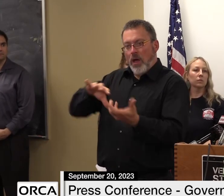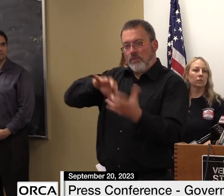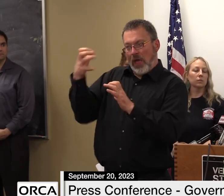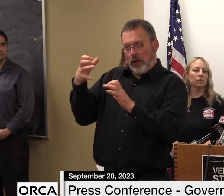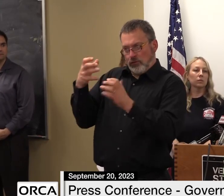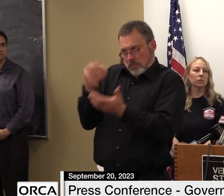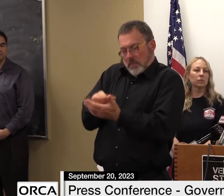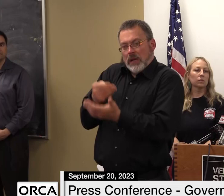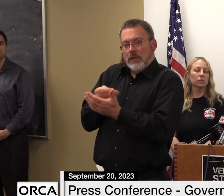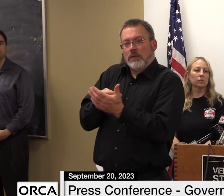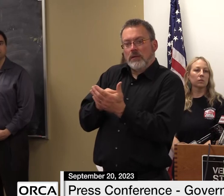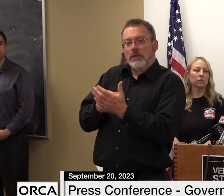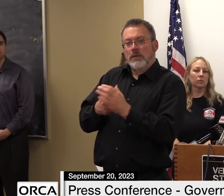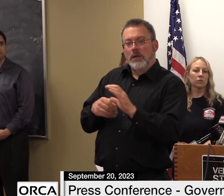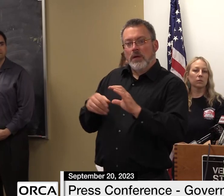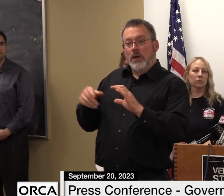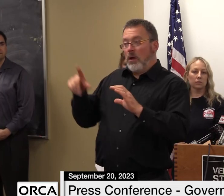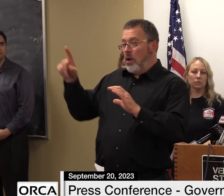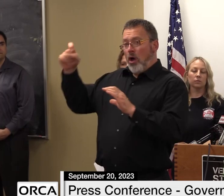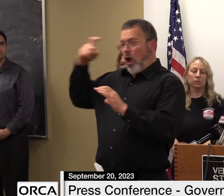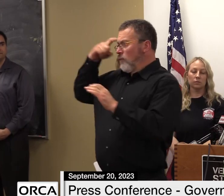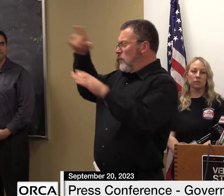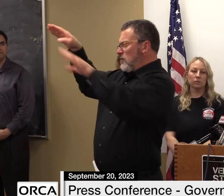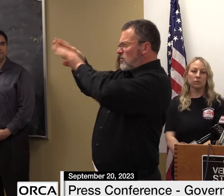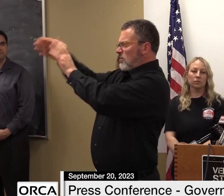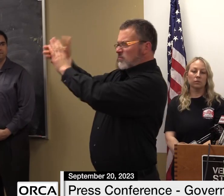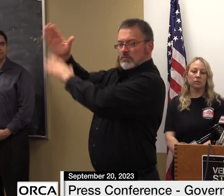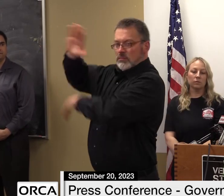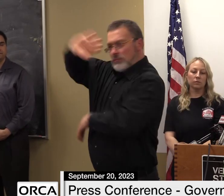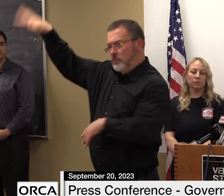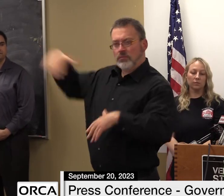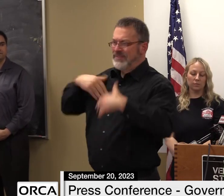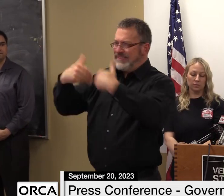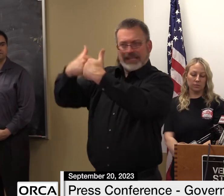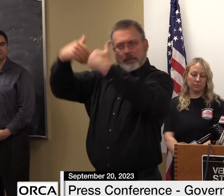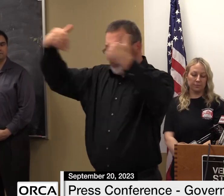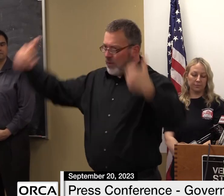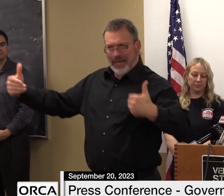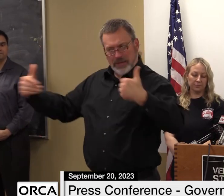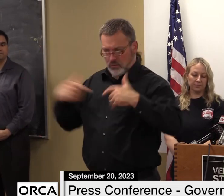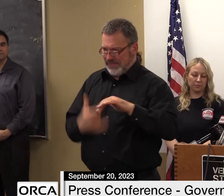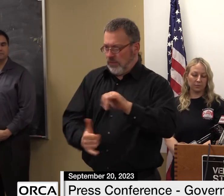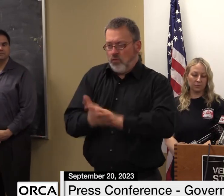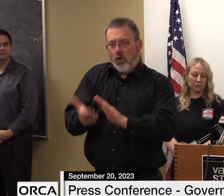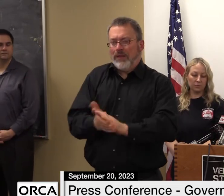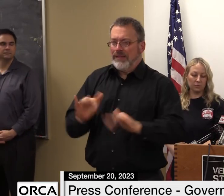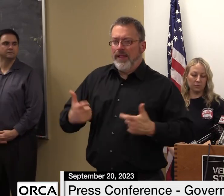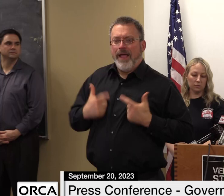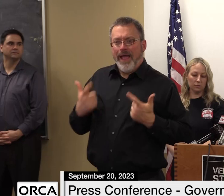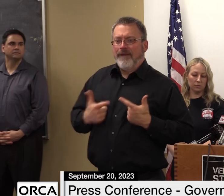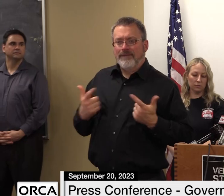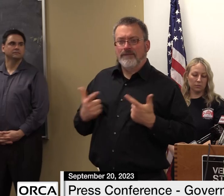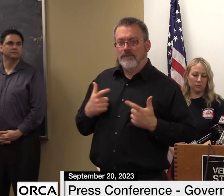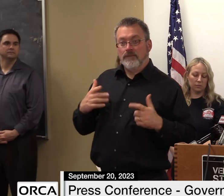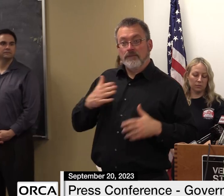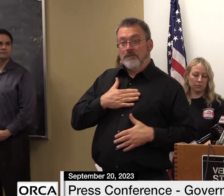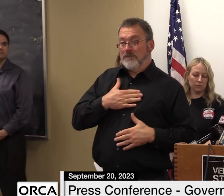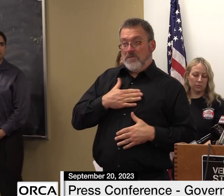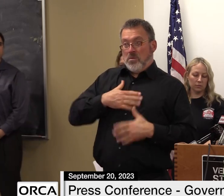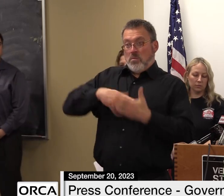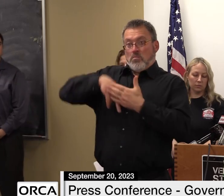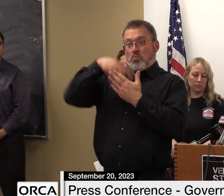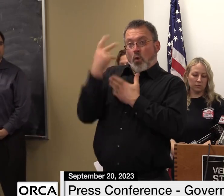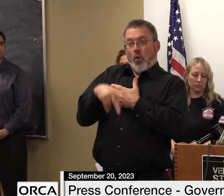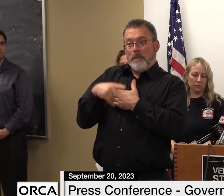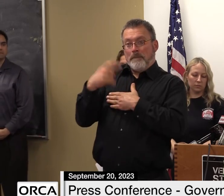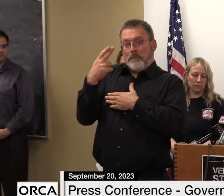So whether there's shutdown or not, we continue working. And the programs that we have back in headquarters fall under